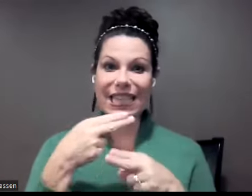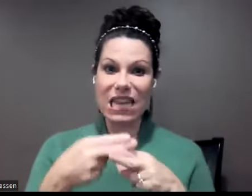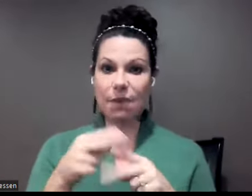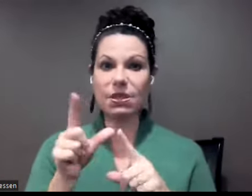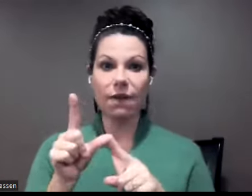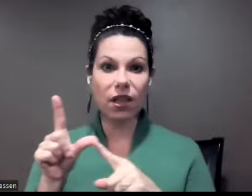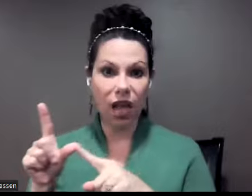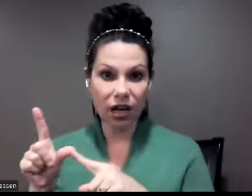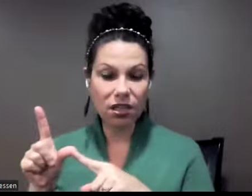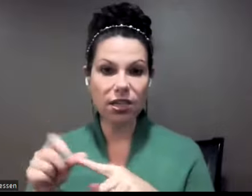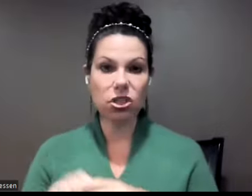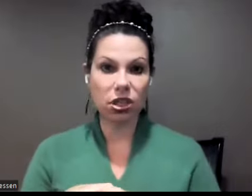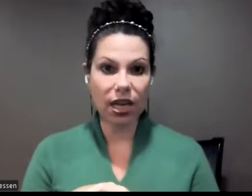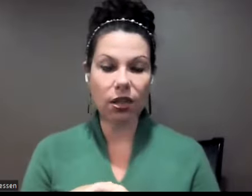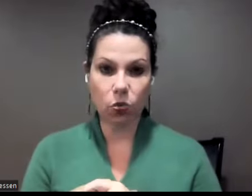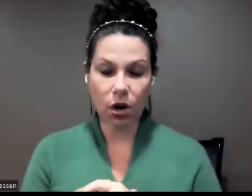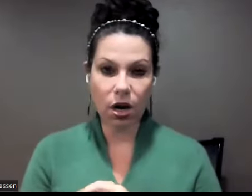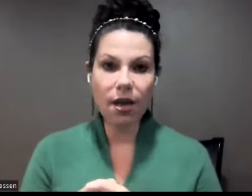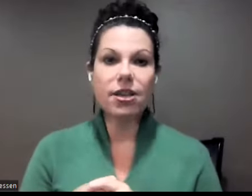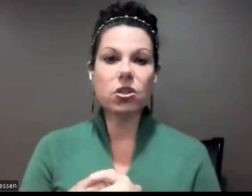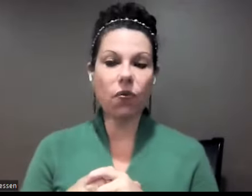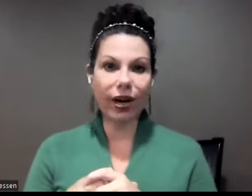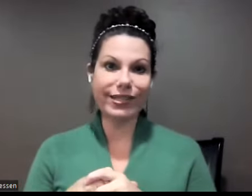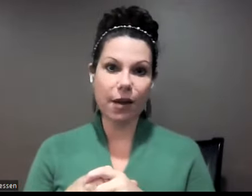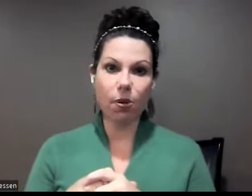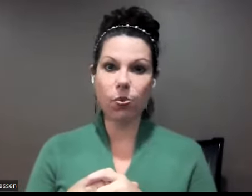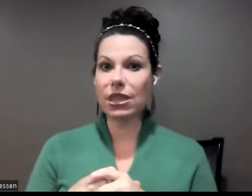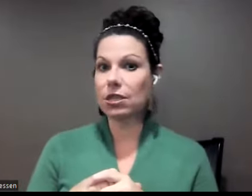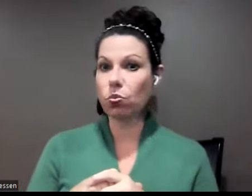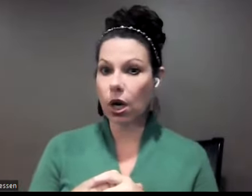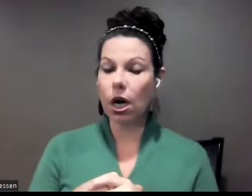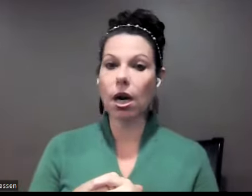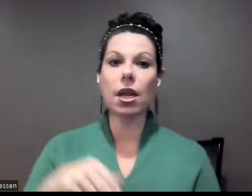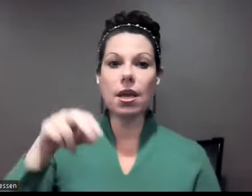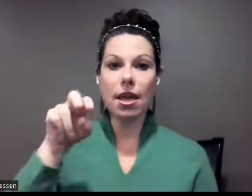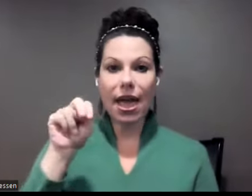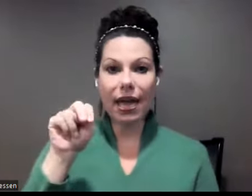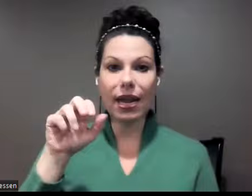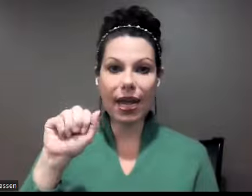the names of the letters as you're saying the word. So for example, with this word,